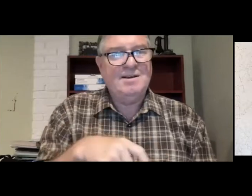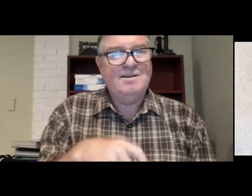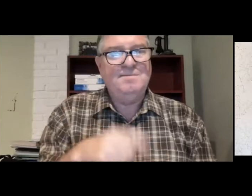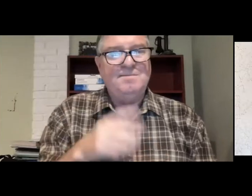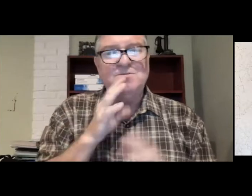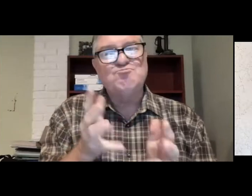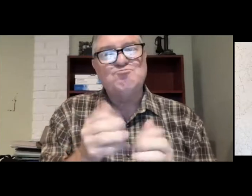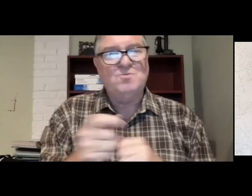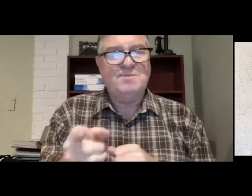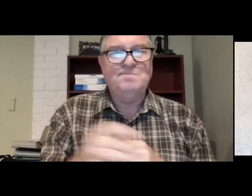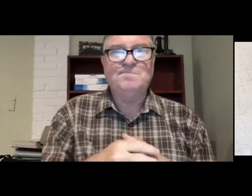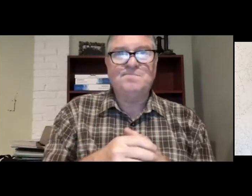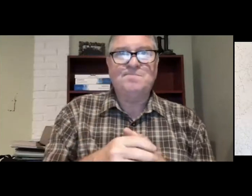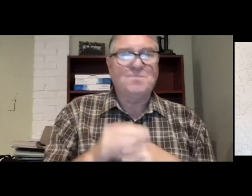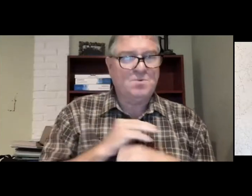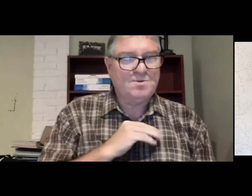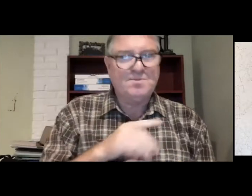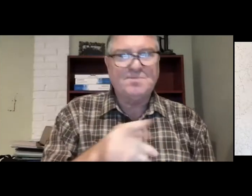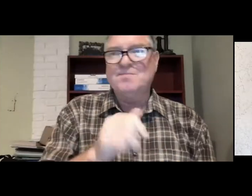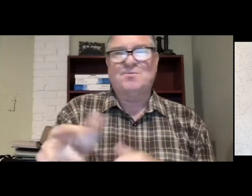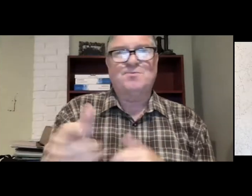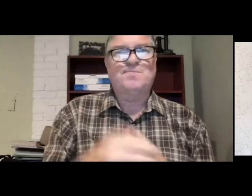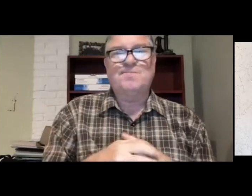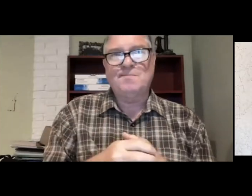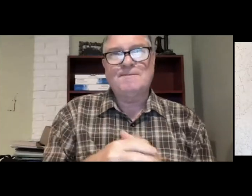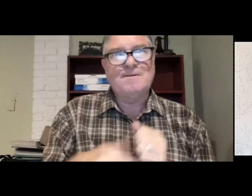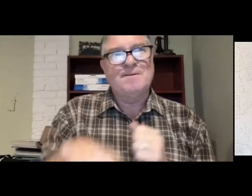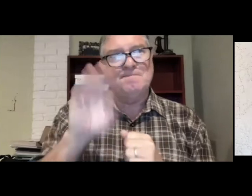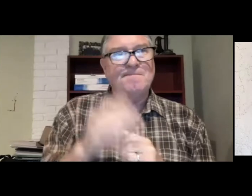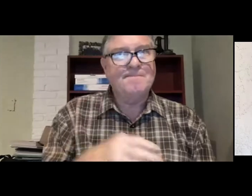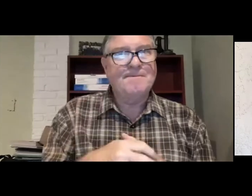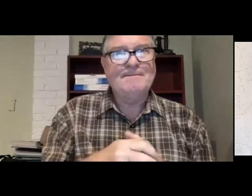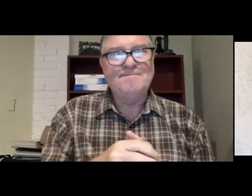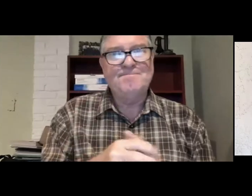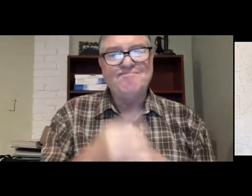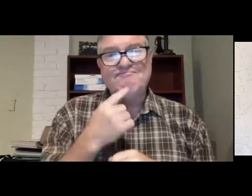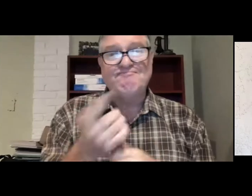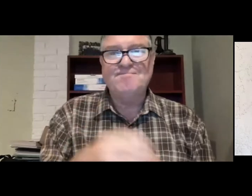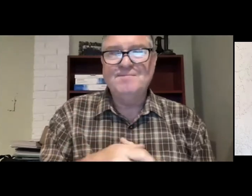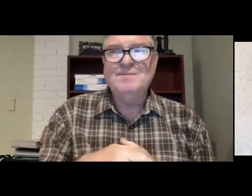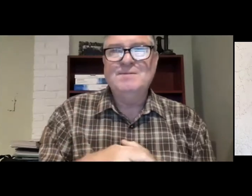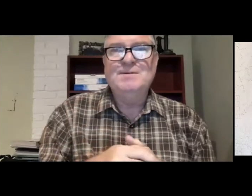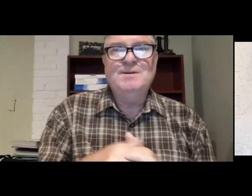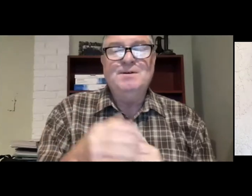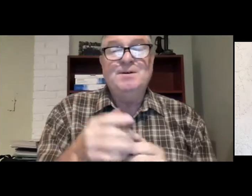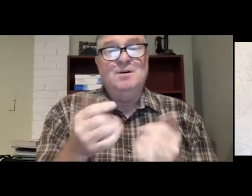over, I just enjoyed my time with him, talking with him and when I was growing